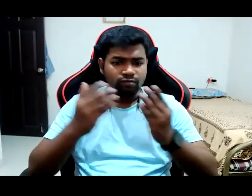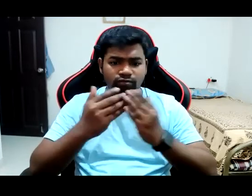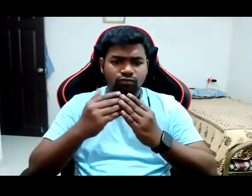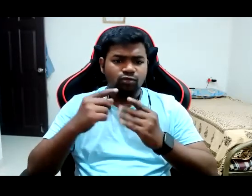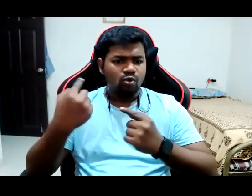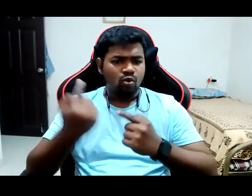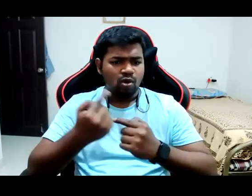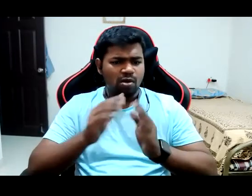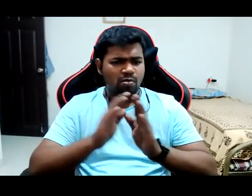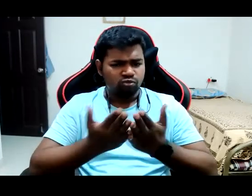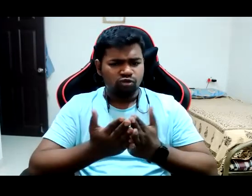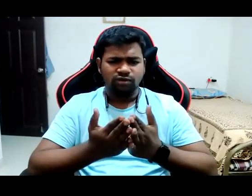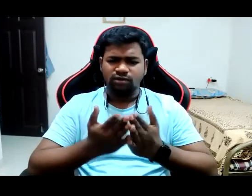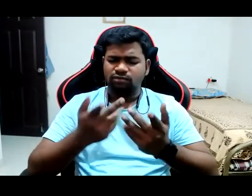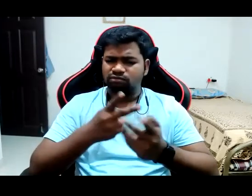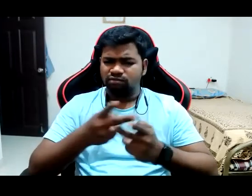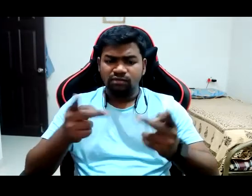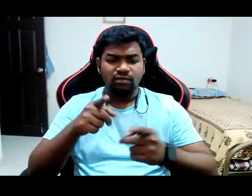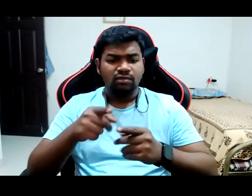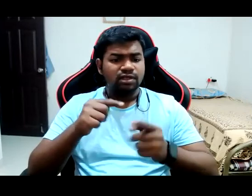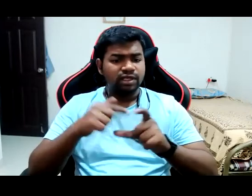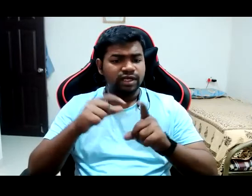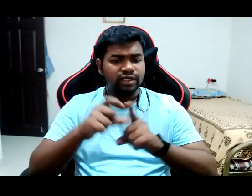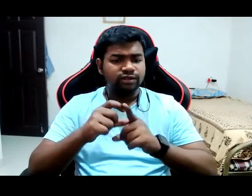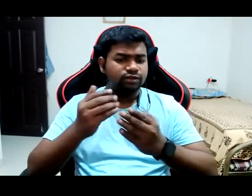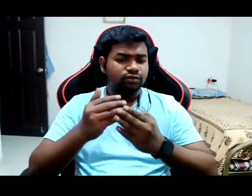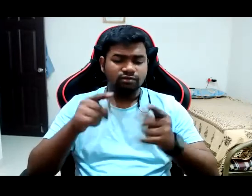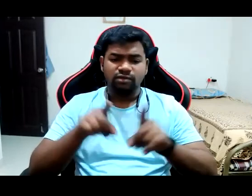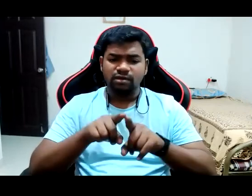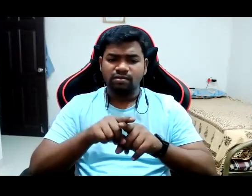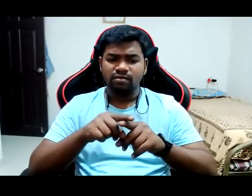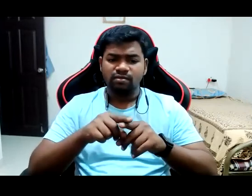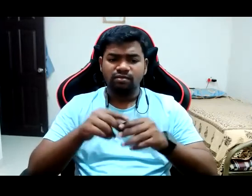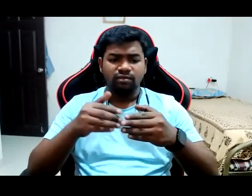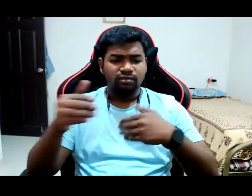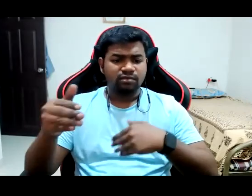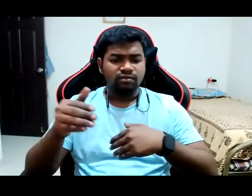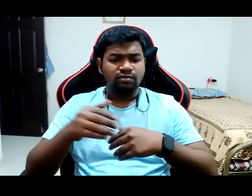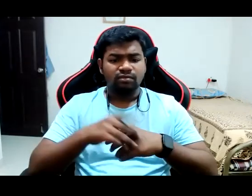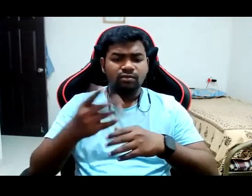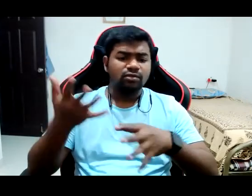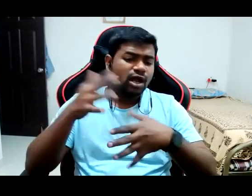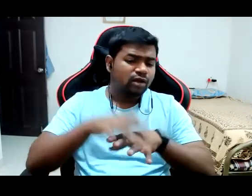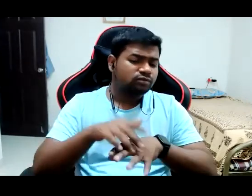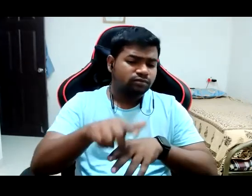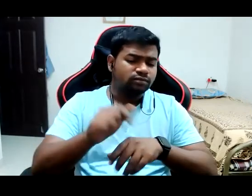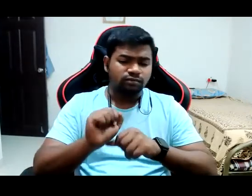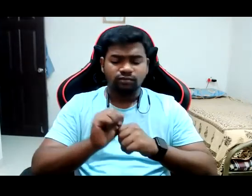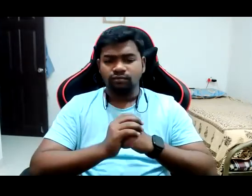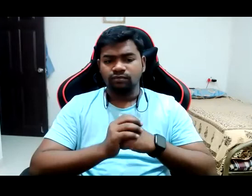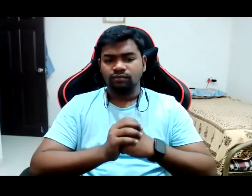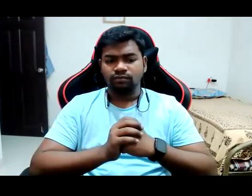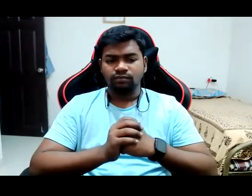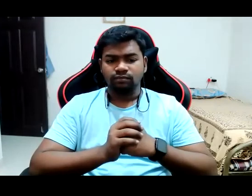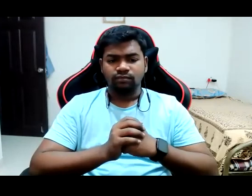academics or books and this and that. Education is way more holistic than that. Yeah. And one of the things that is included is this. Well, yeah,